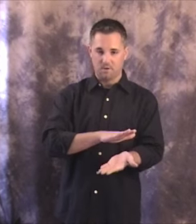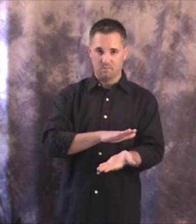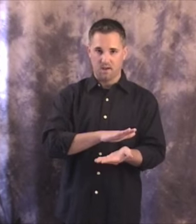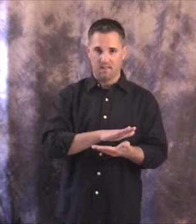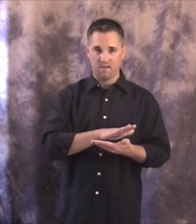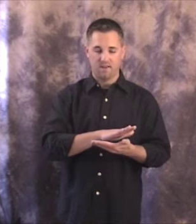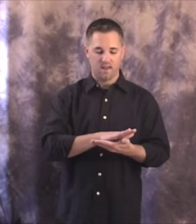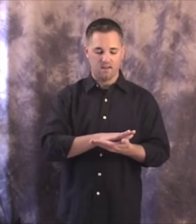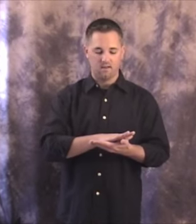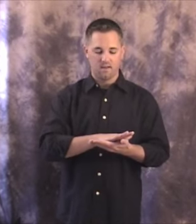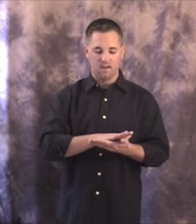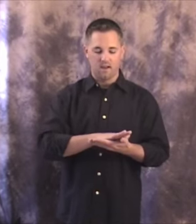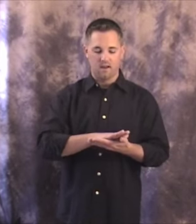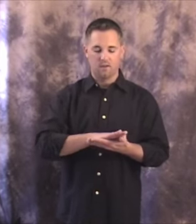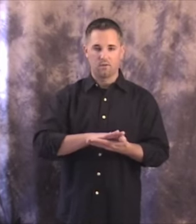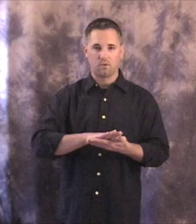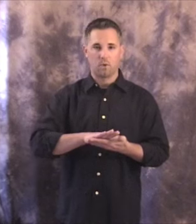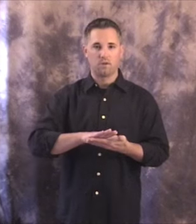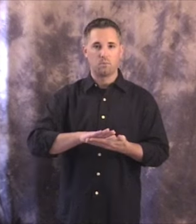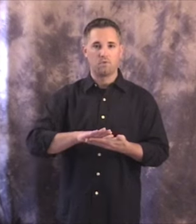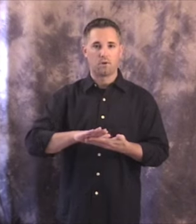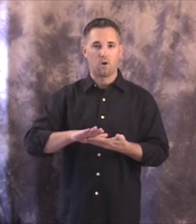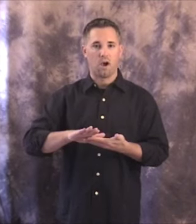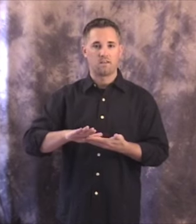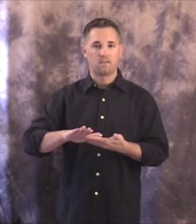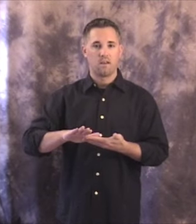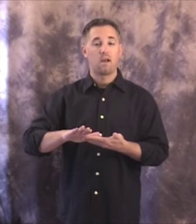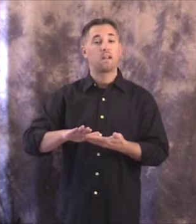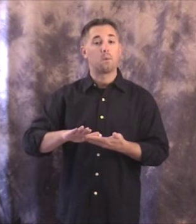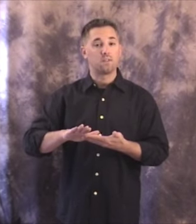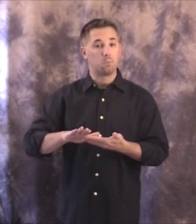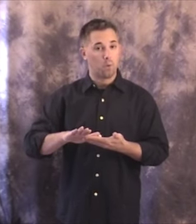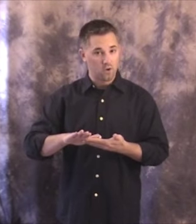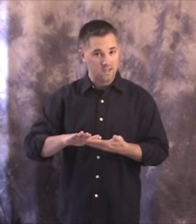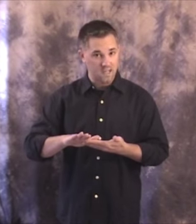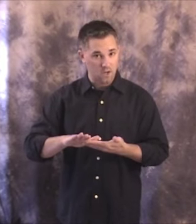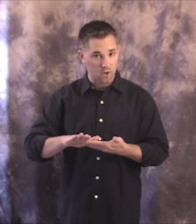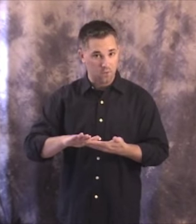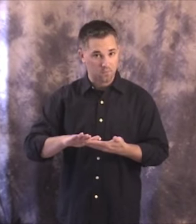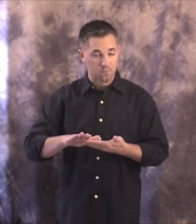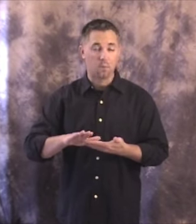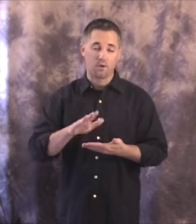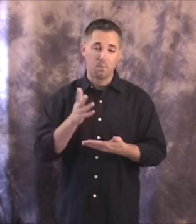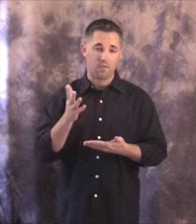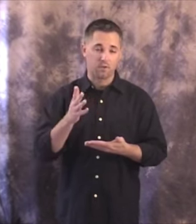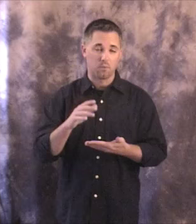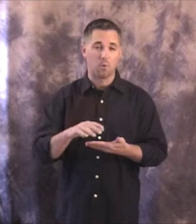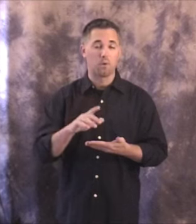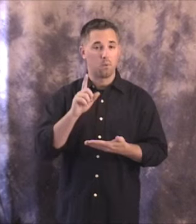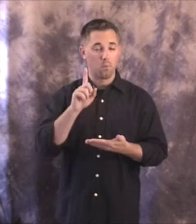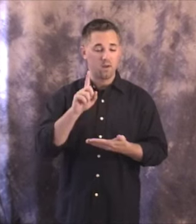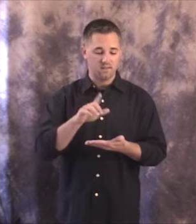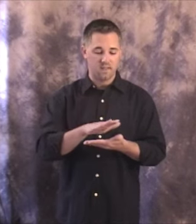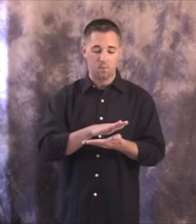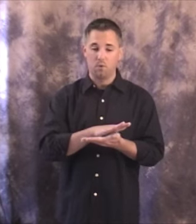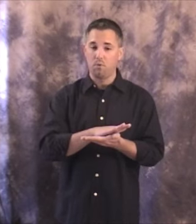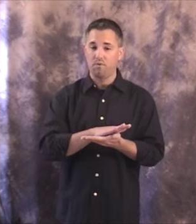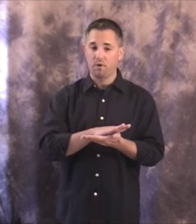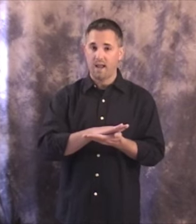as my left hand, and it's going to move across. Now what's important here, a couple things are important, but one is that when you move your